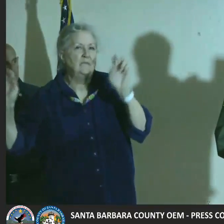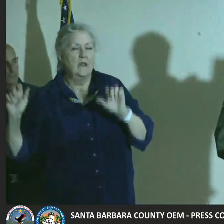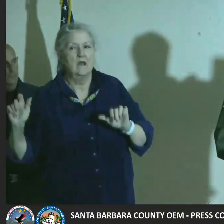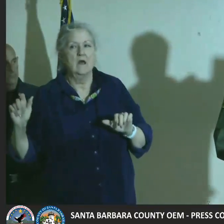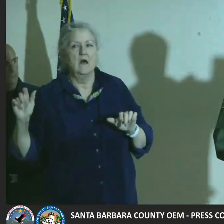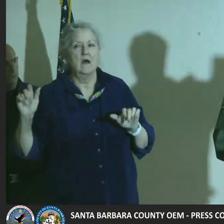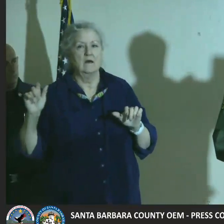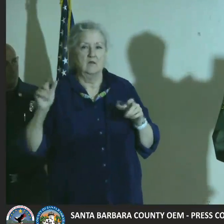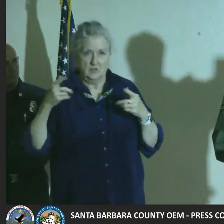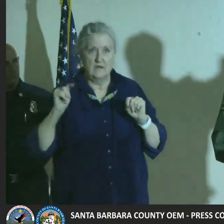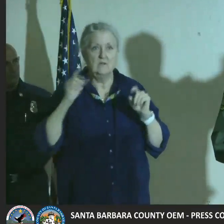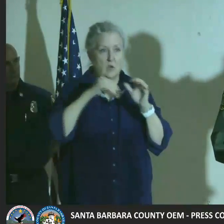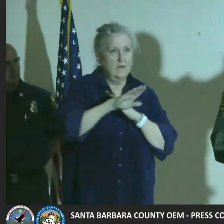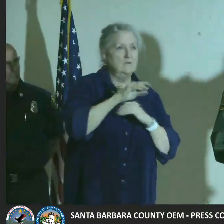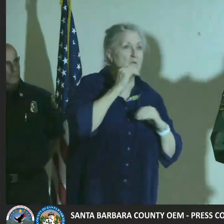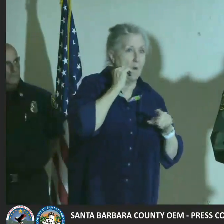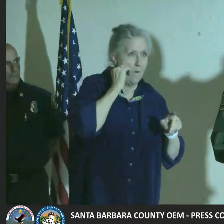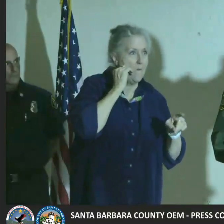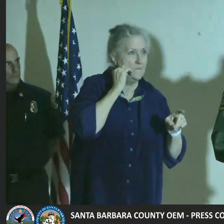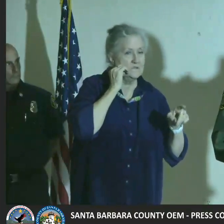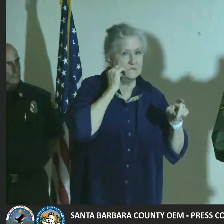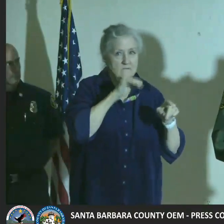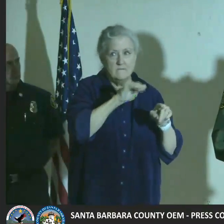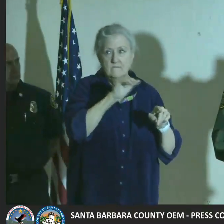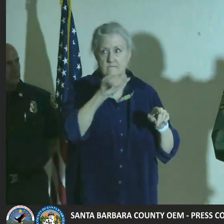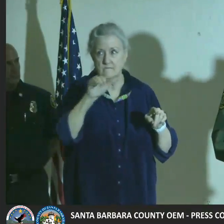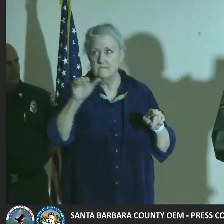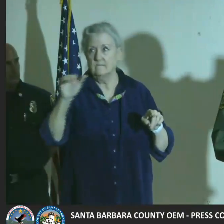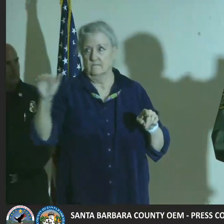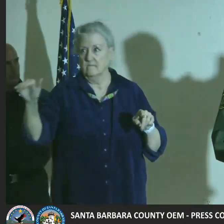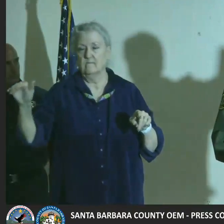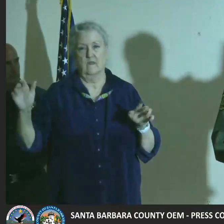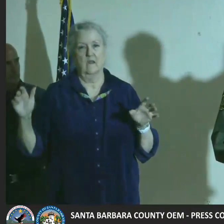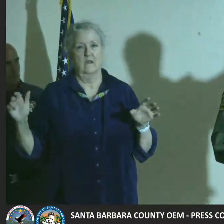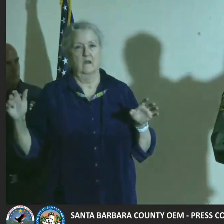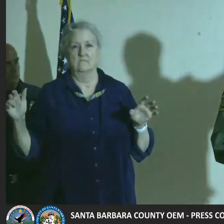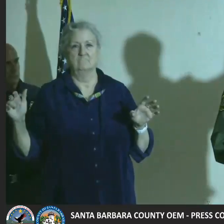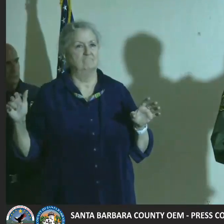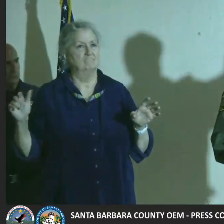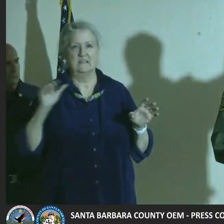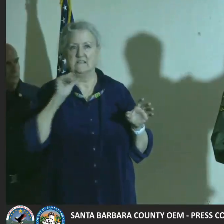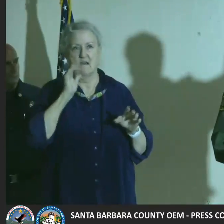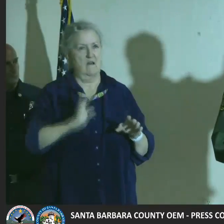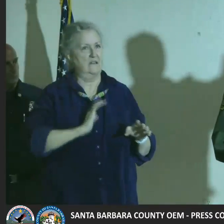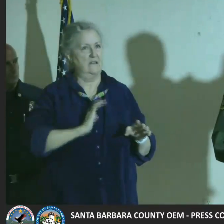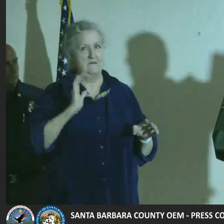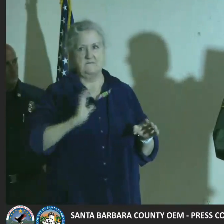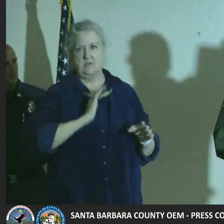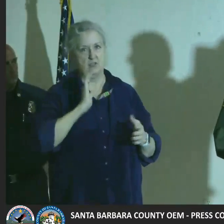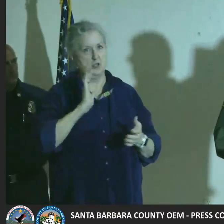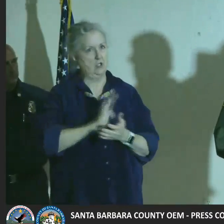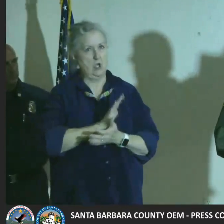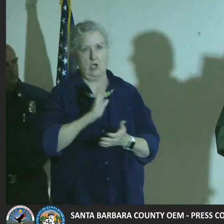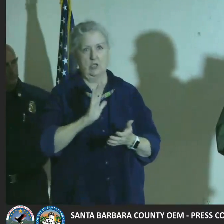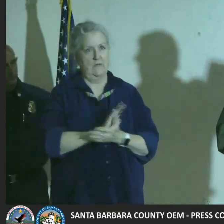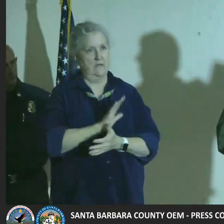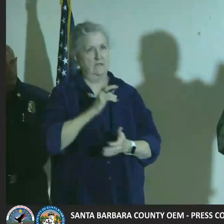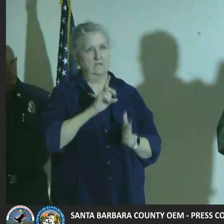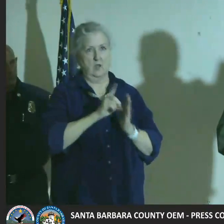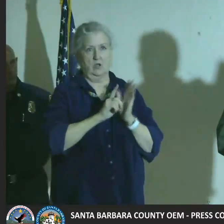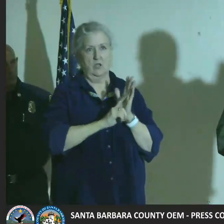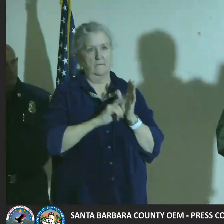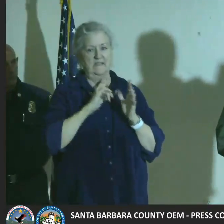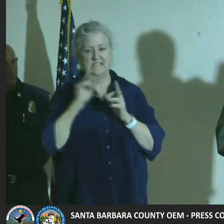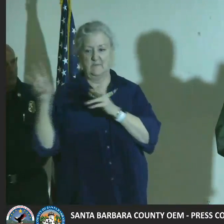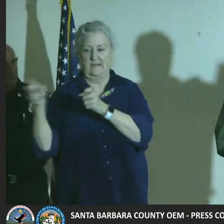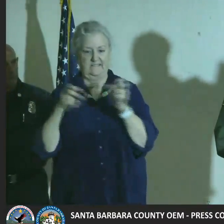be attempting to gain access to homes. And this is not an official document. This is something that's been cut